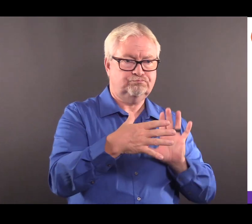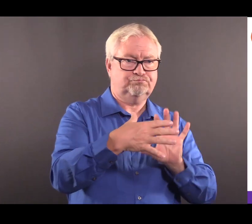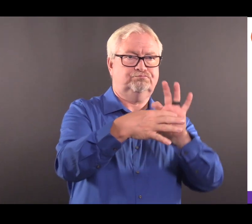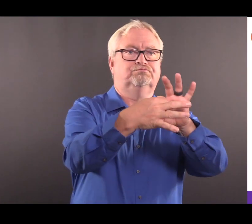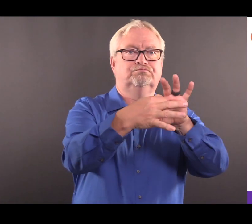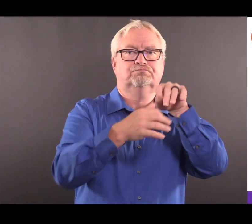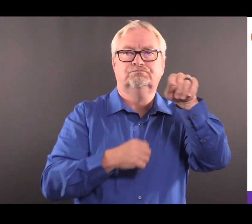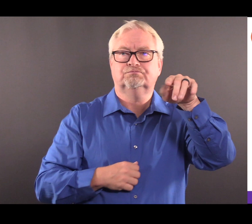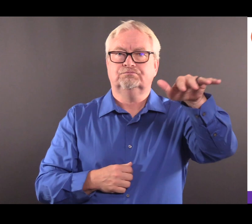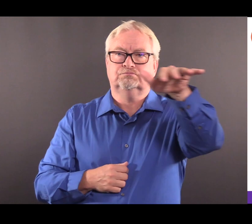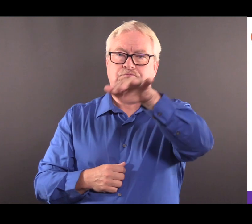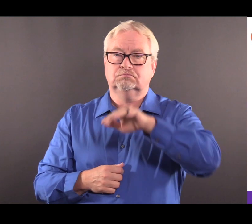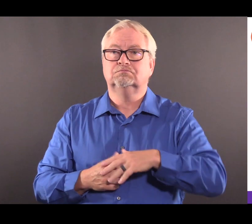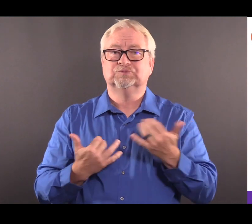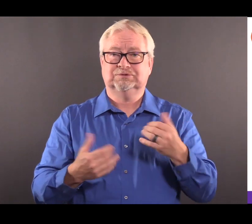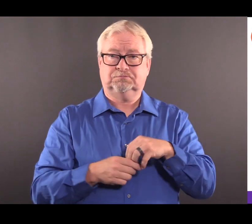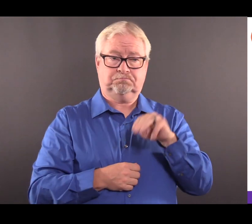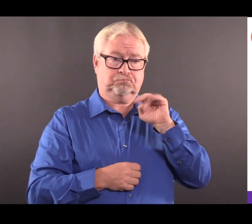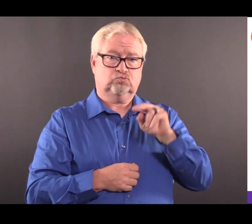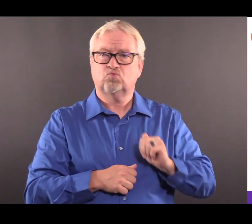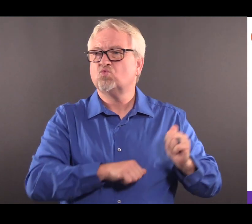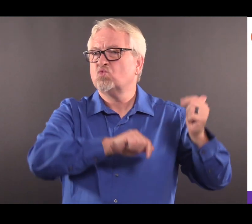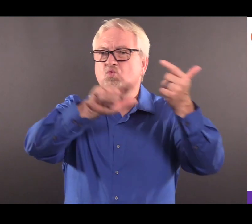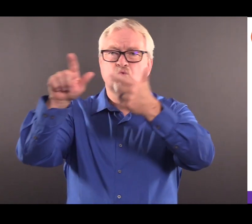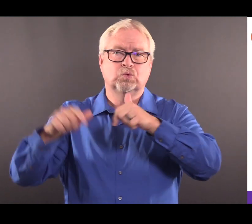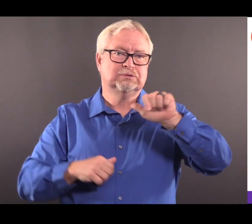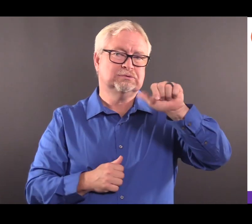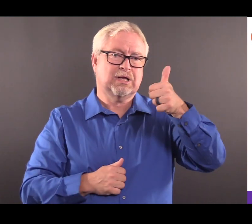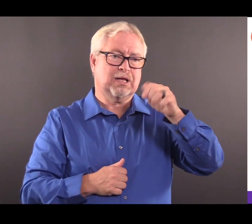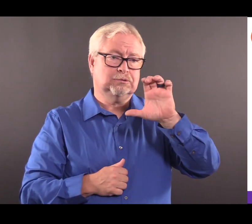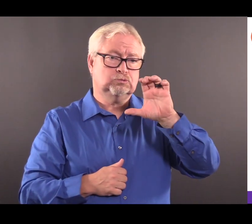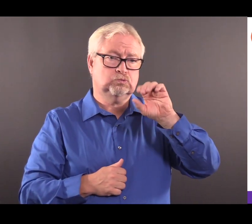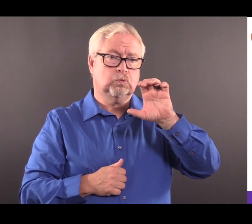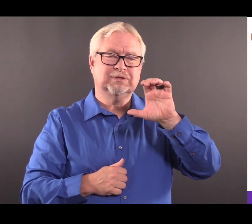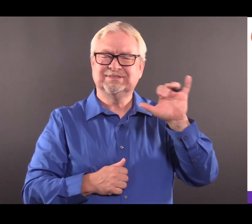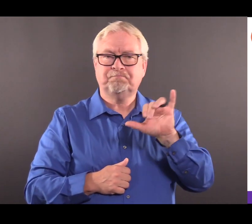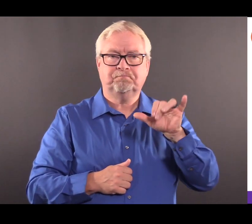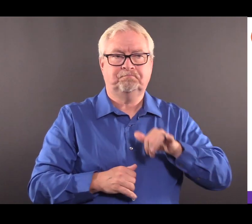an HMIS lead to manage it. In Minnesota,